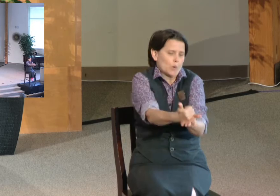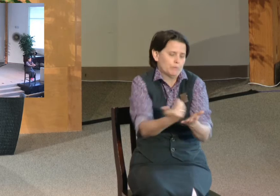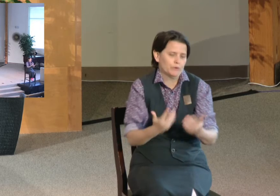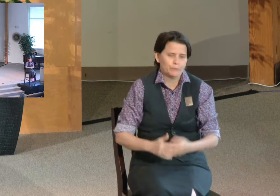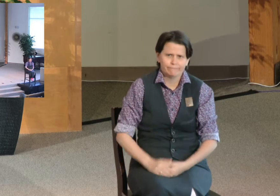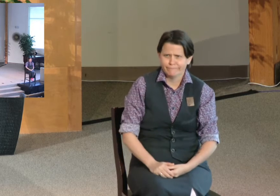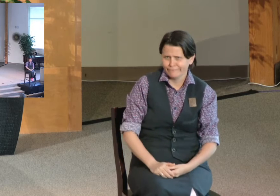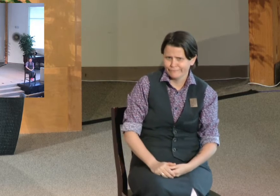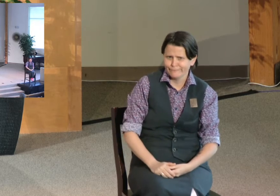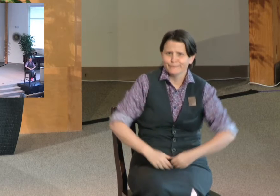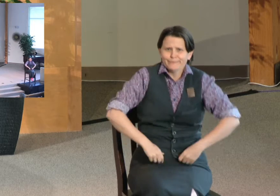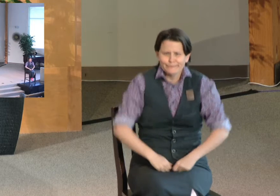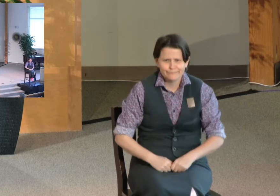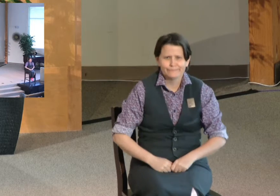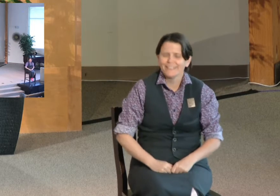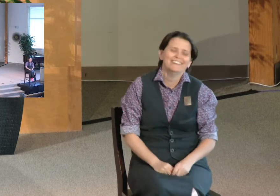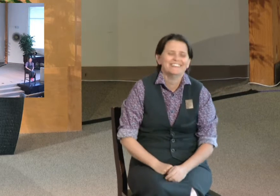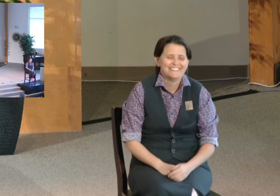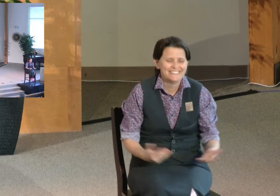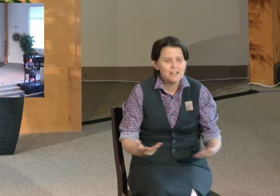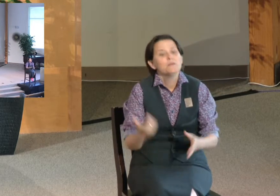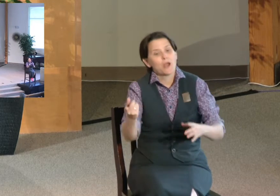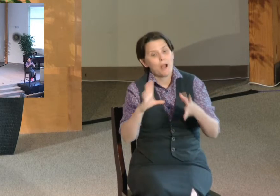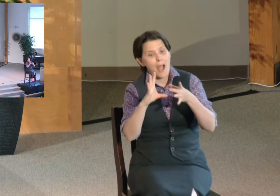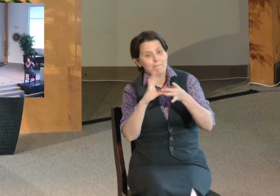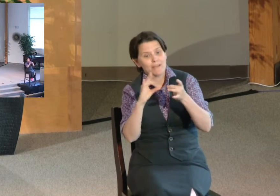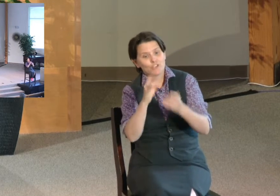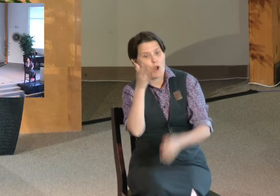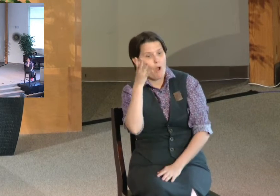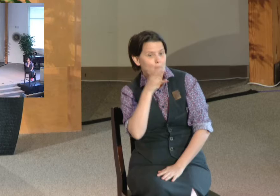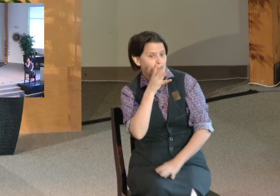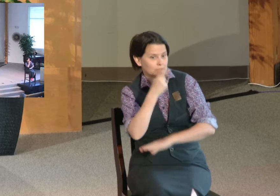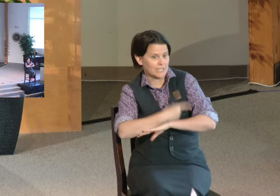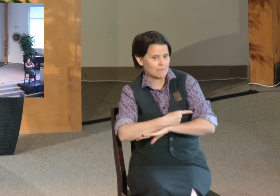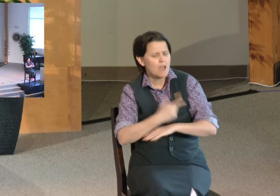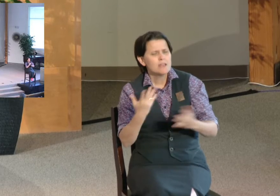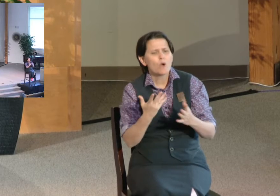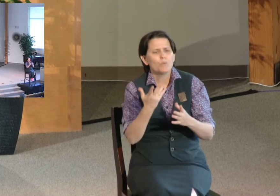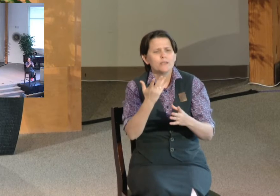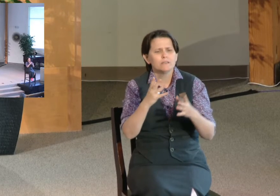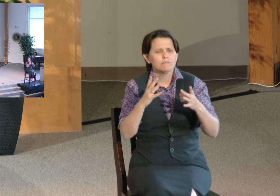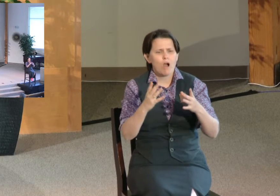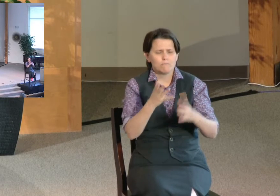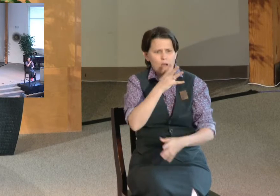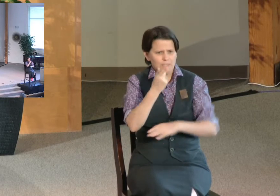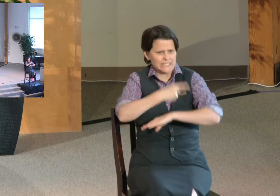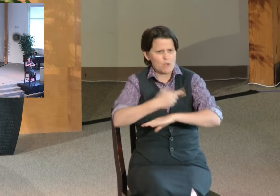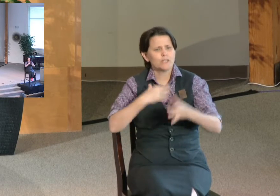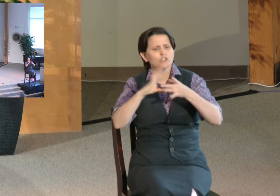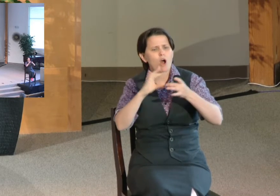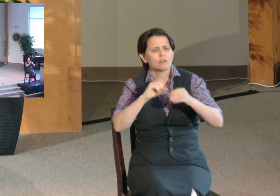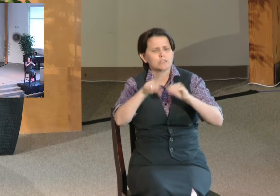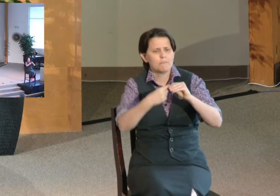we talked about archetypes, right? Way back then, not that long ago. And we talked about the archetype is really a